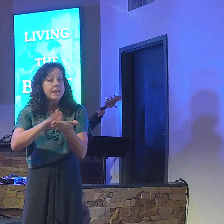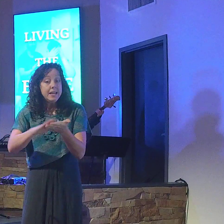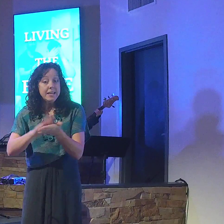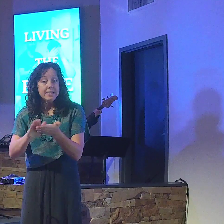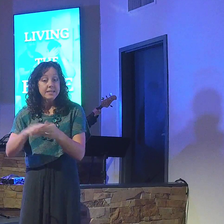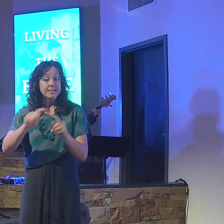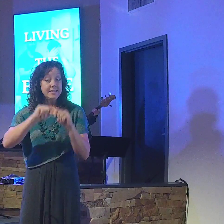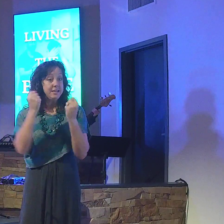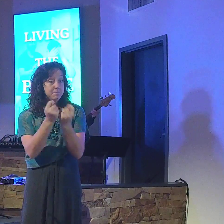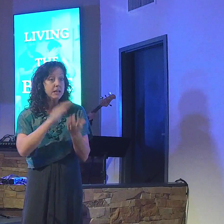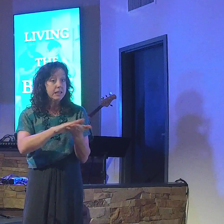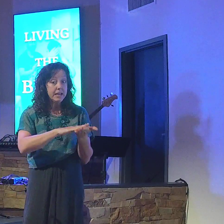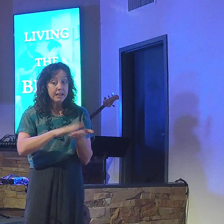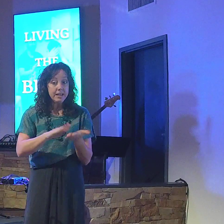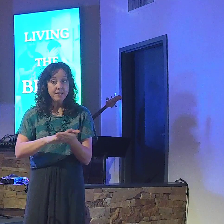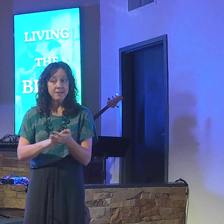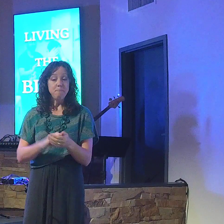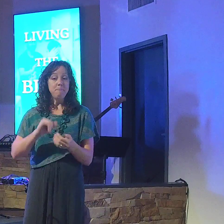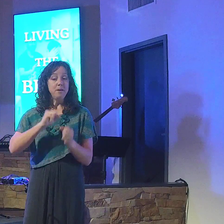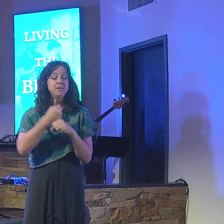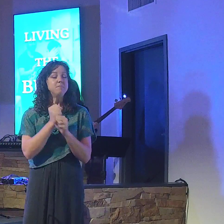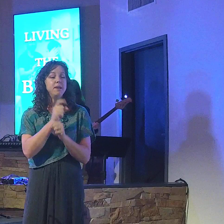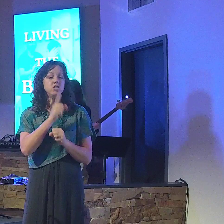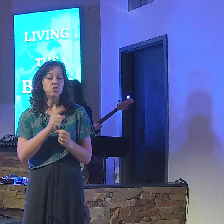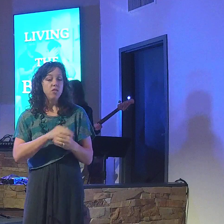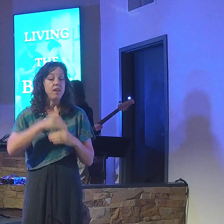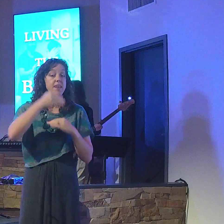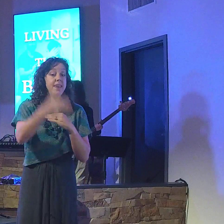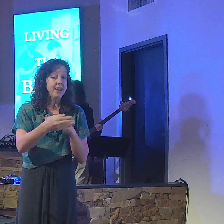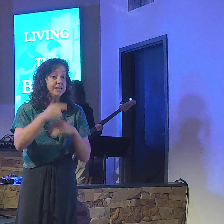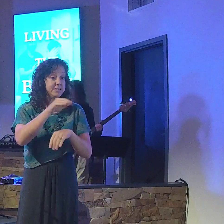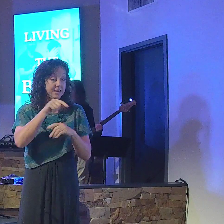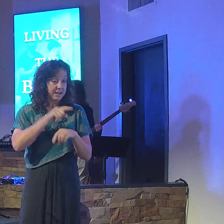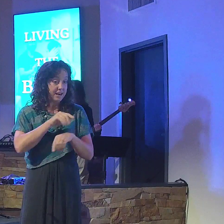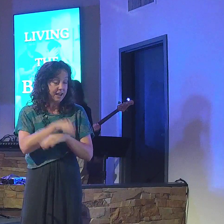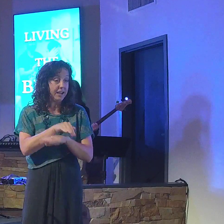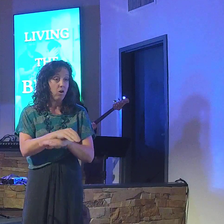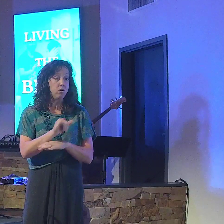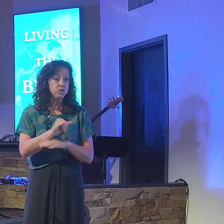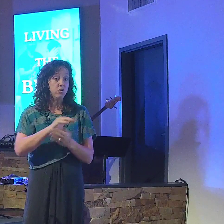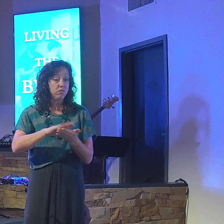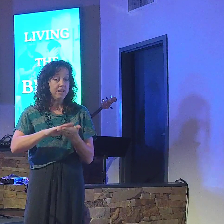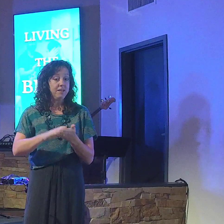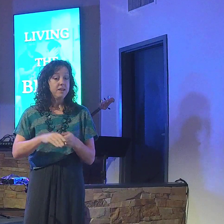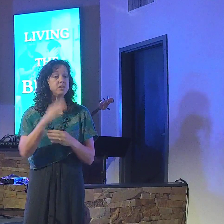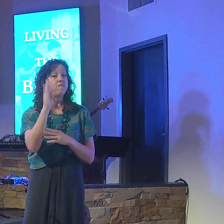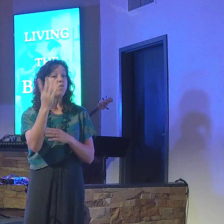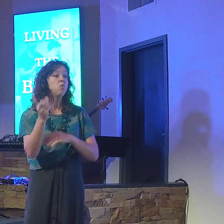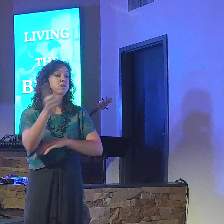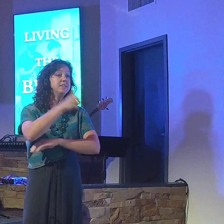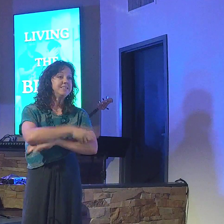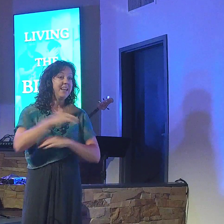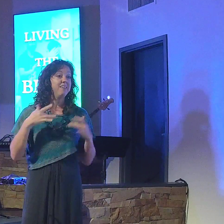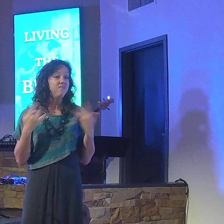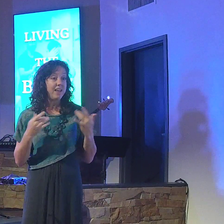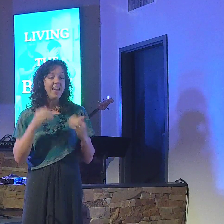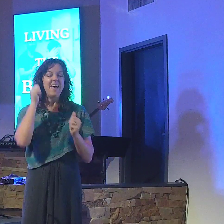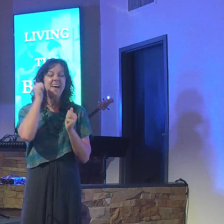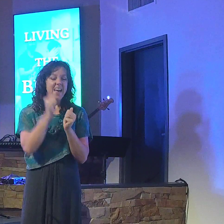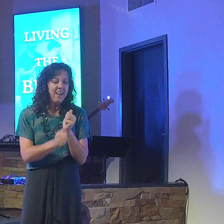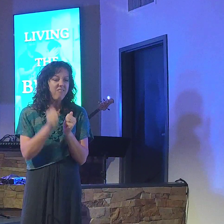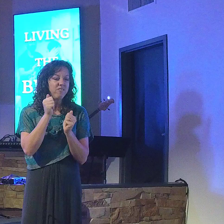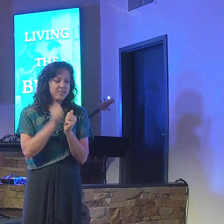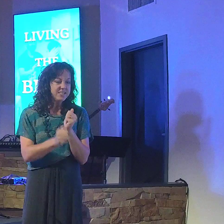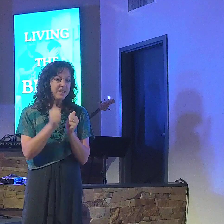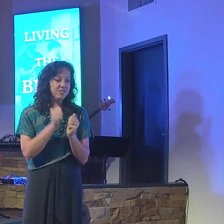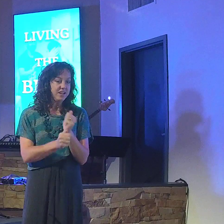sure our auditorium looks great for the next night, because this is a 4-day event, so we'll have people coming every single day. We need